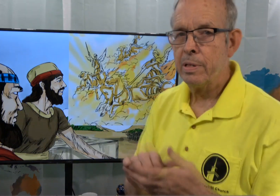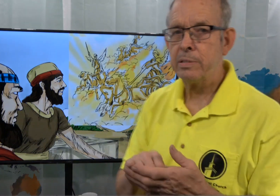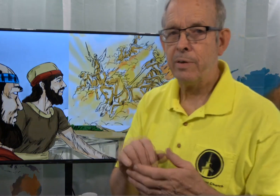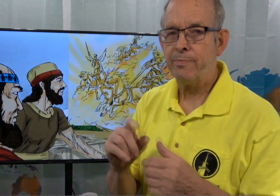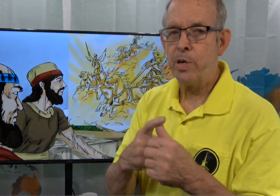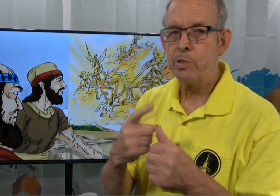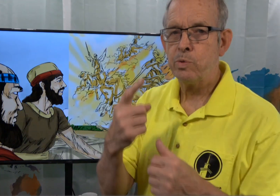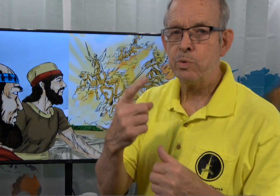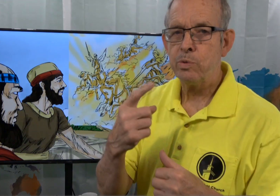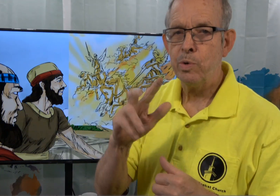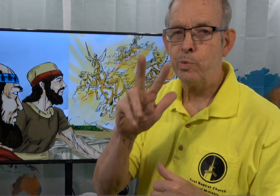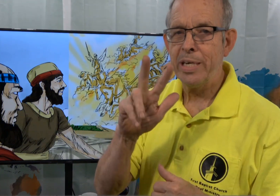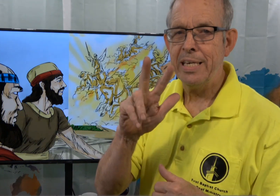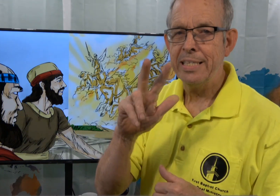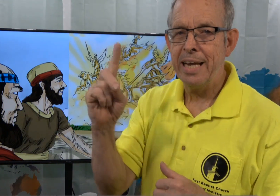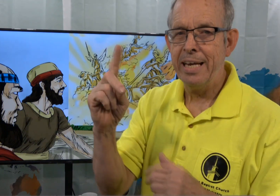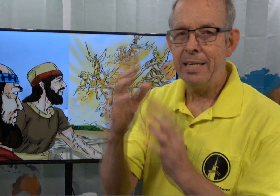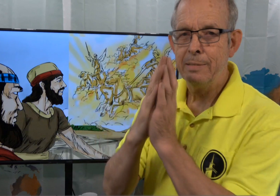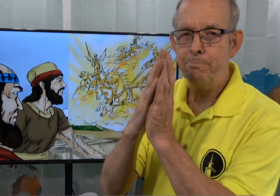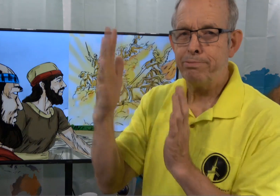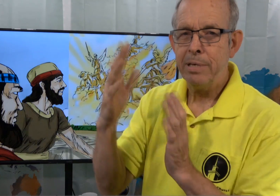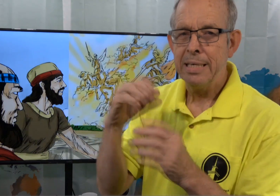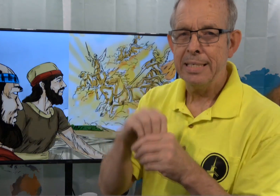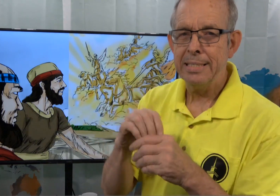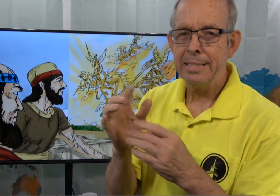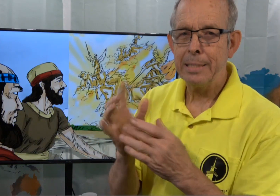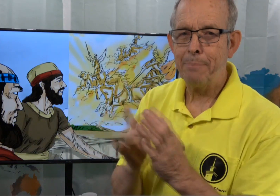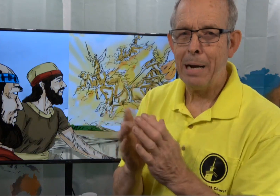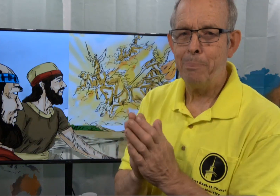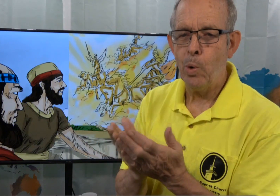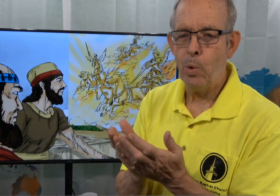That's the first 3D in the Bible.